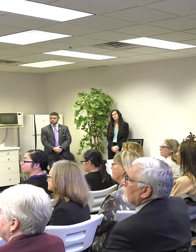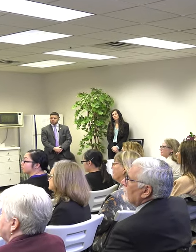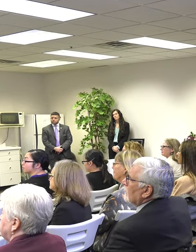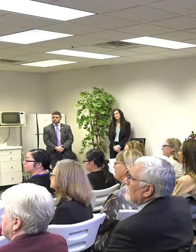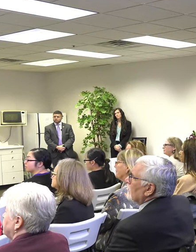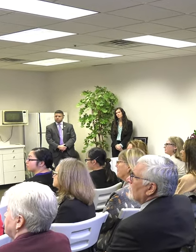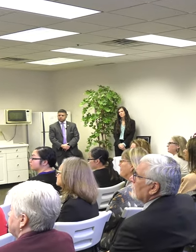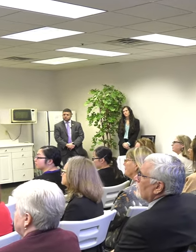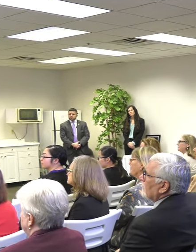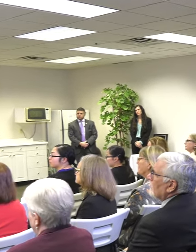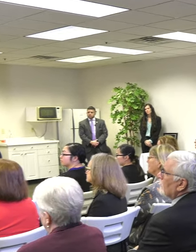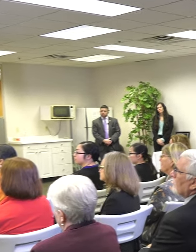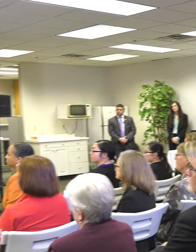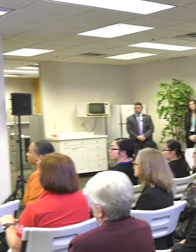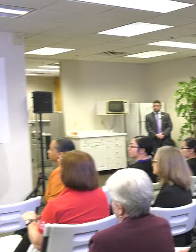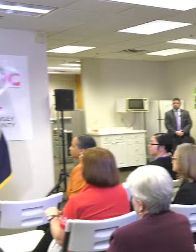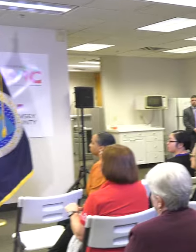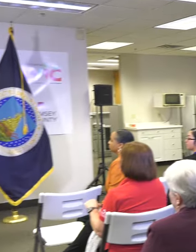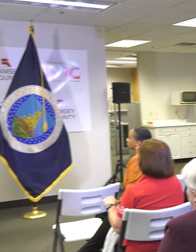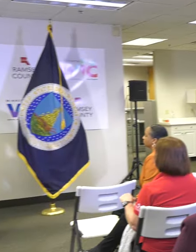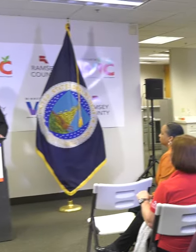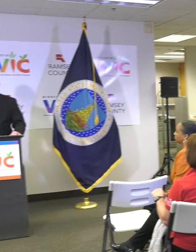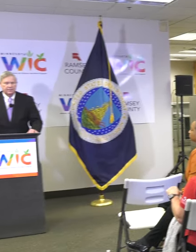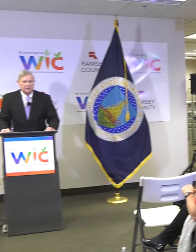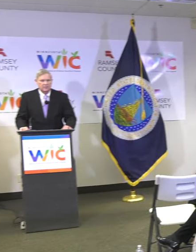it's going up in large part because